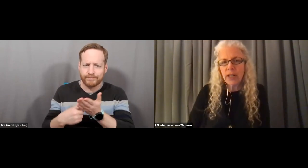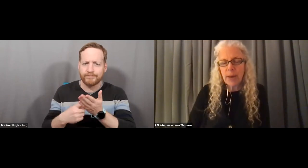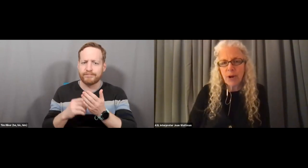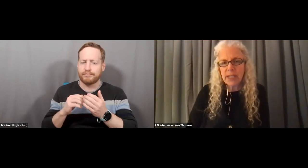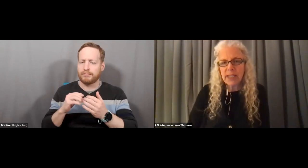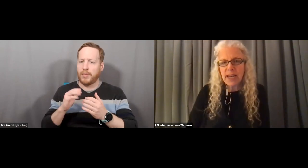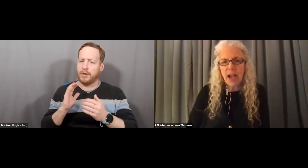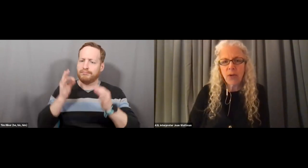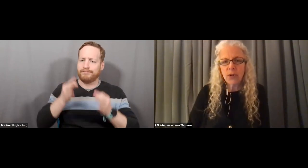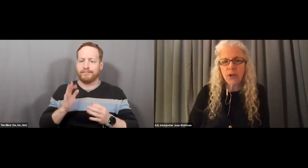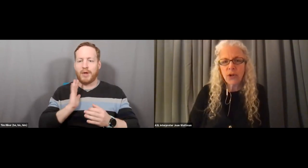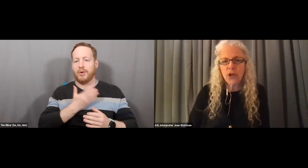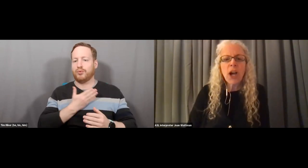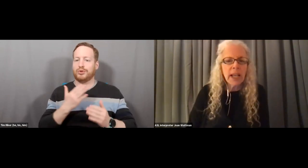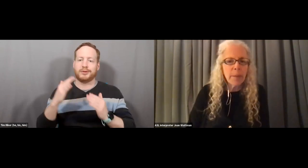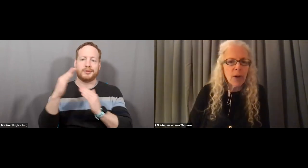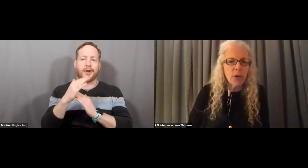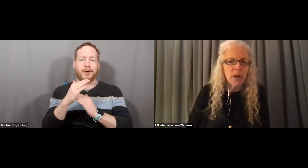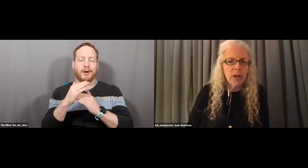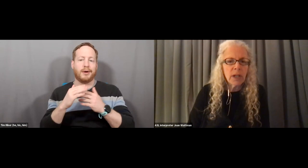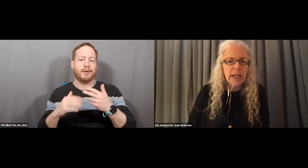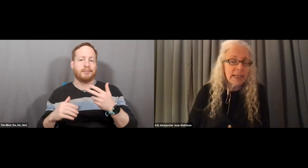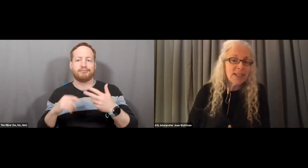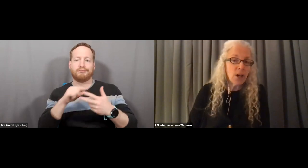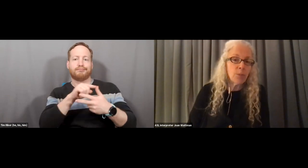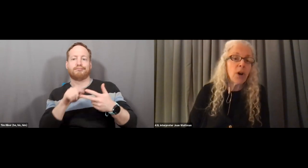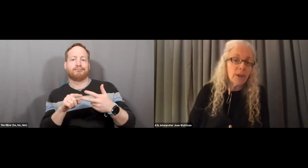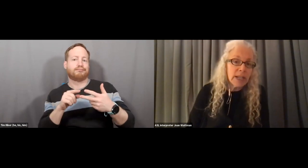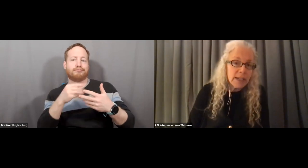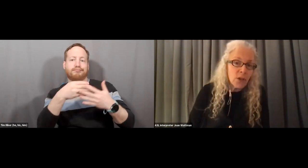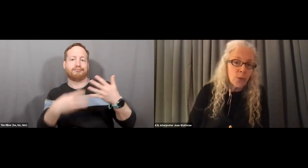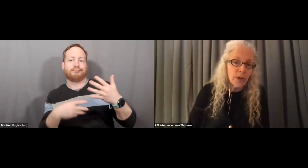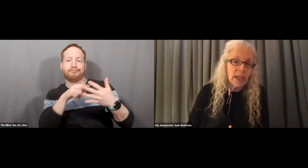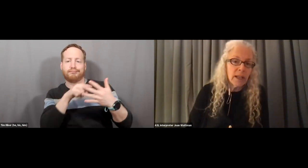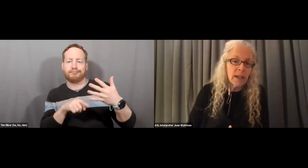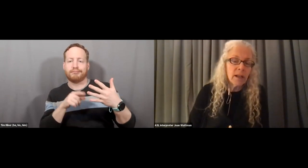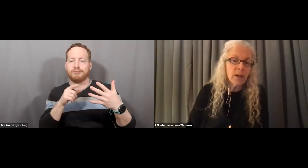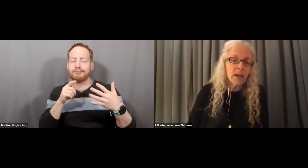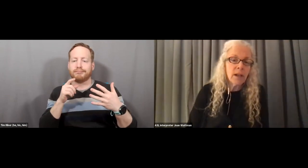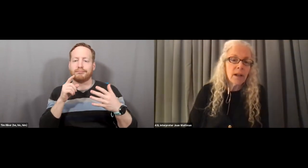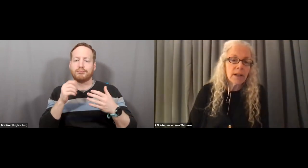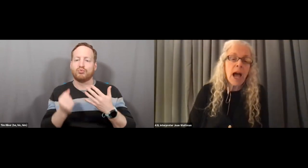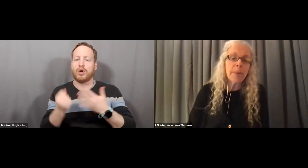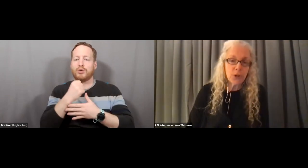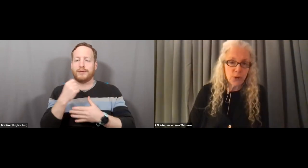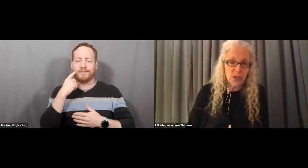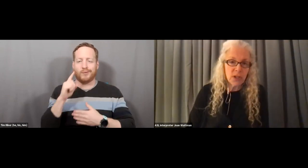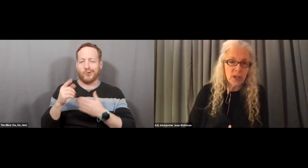that process now, talking about at least our priorities, the three top issues that